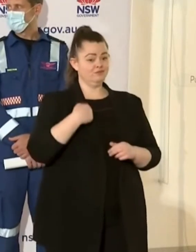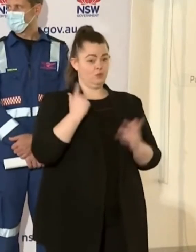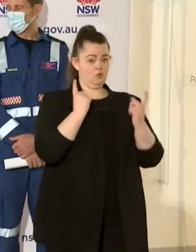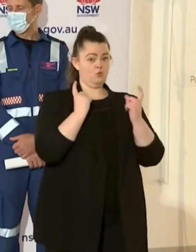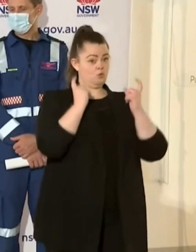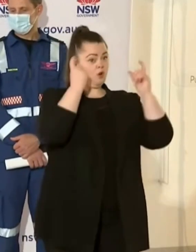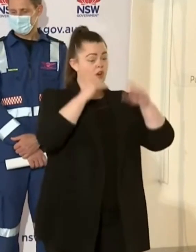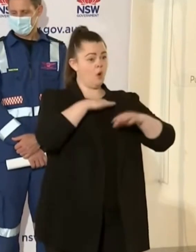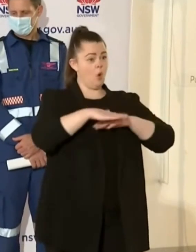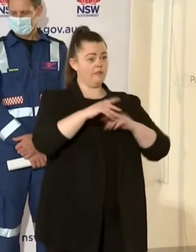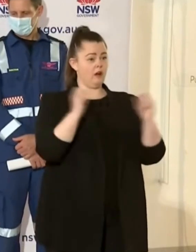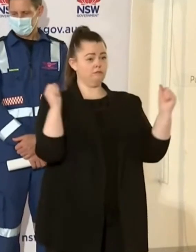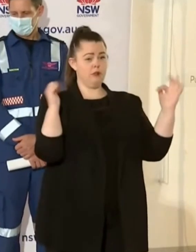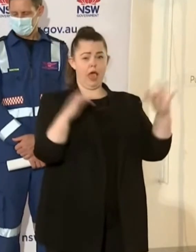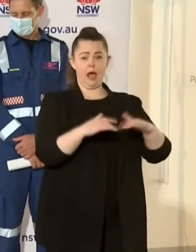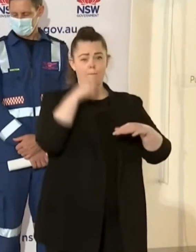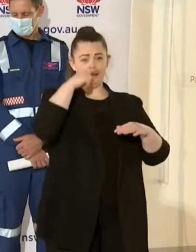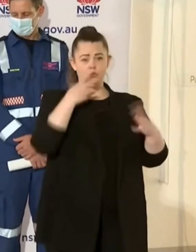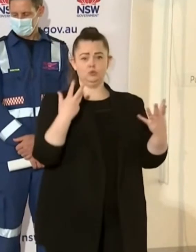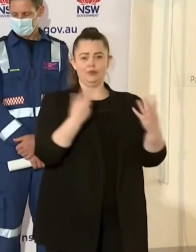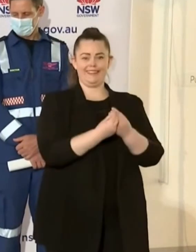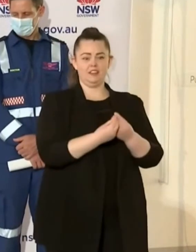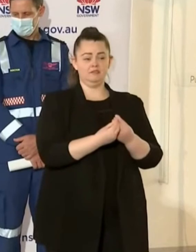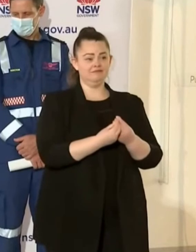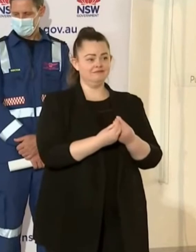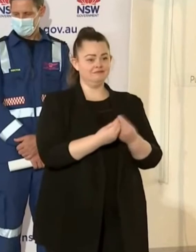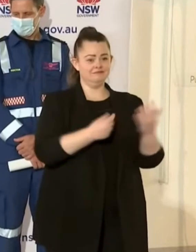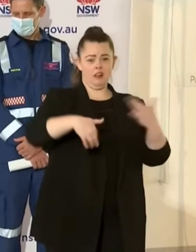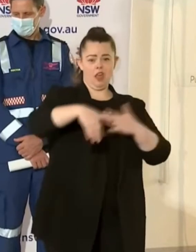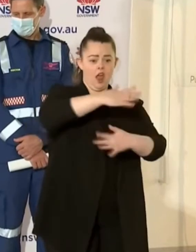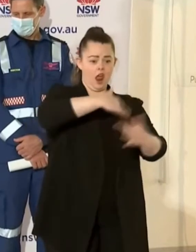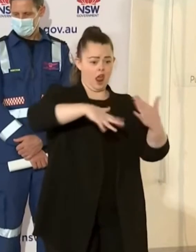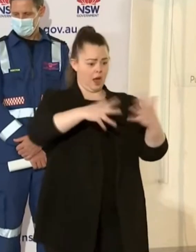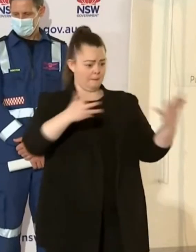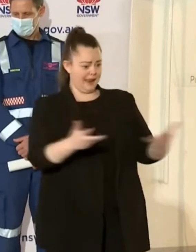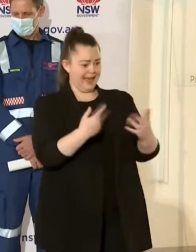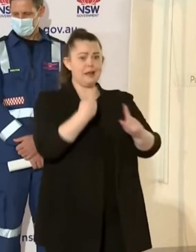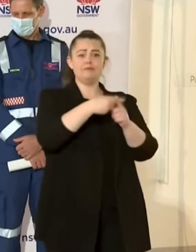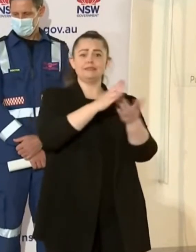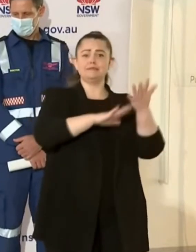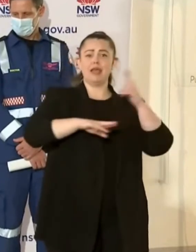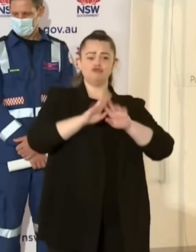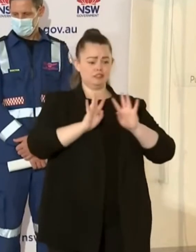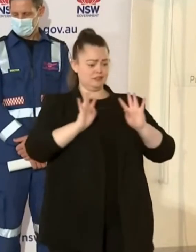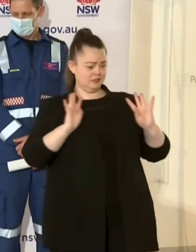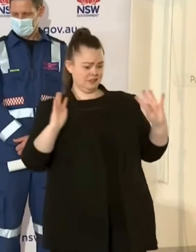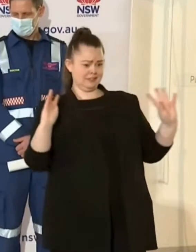often I did it for many years, stood on the sideline with all the other parents, usually in close